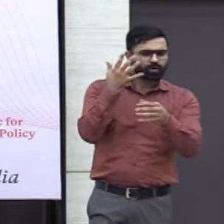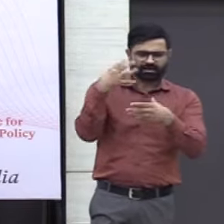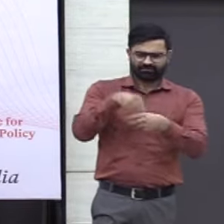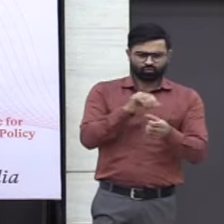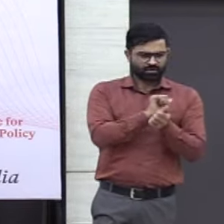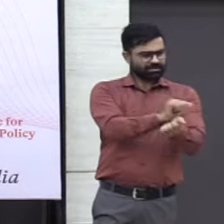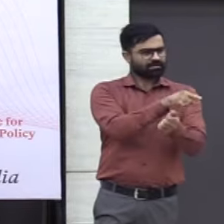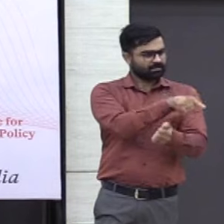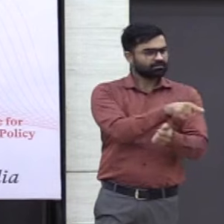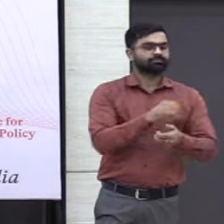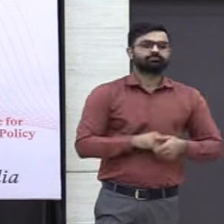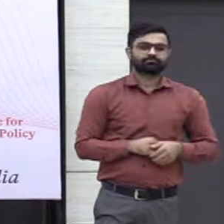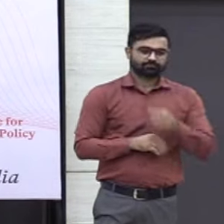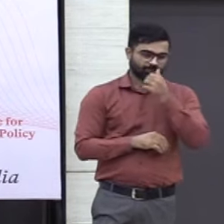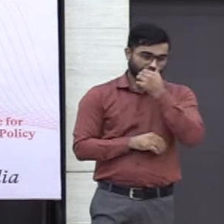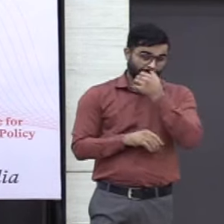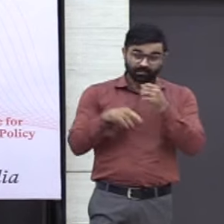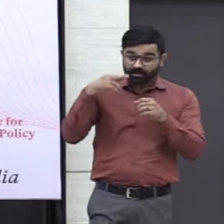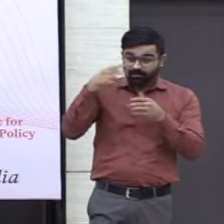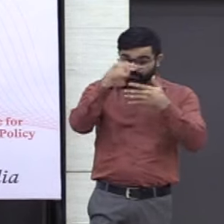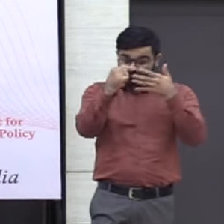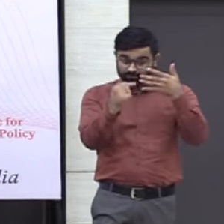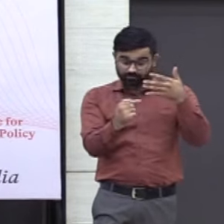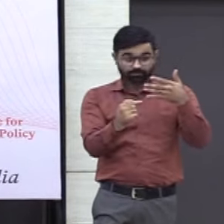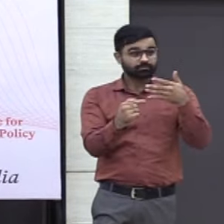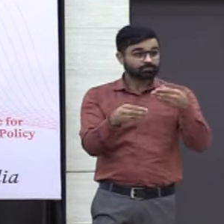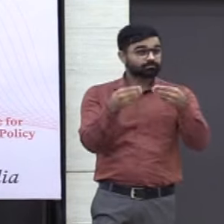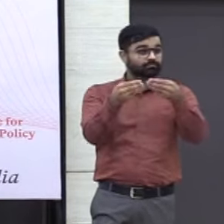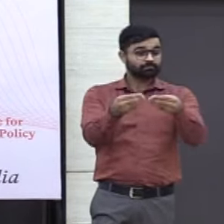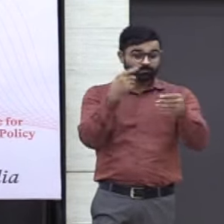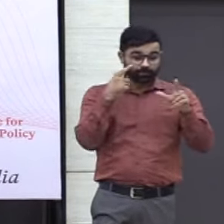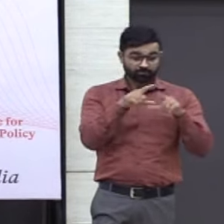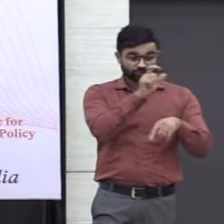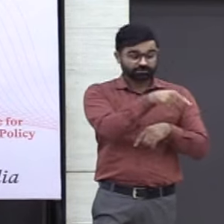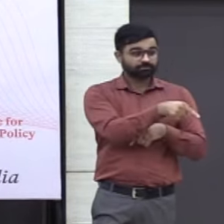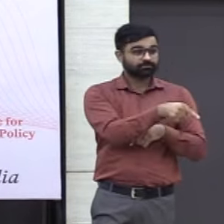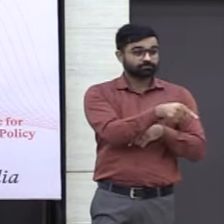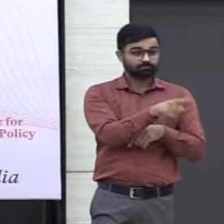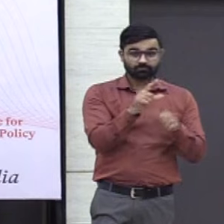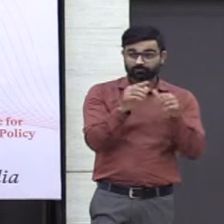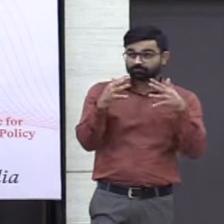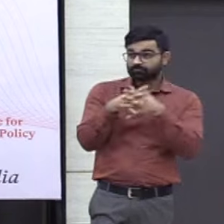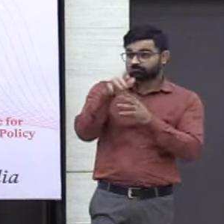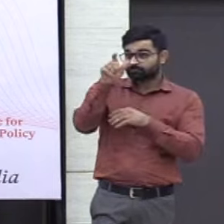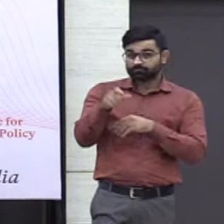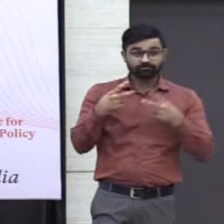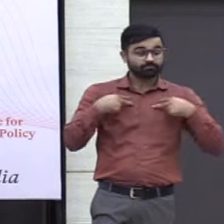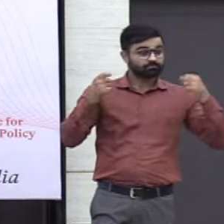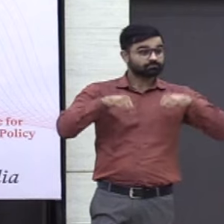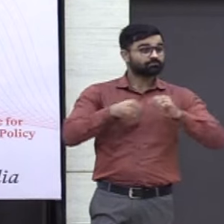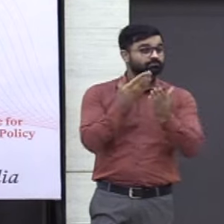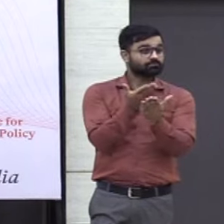are arresting him. Those reasons can be given to the accused. The lawyer of the accused